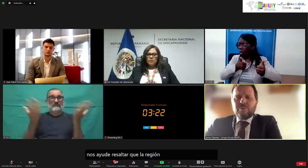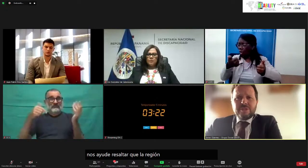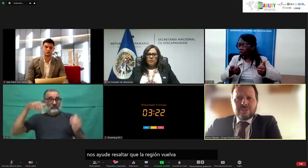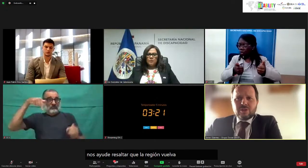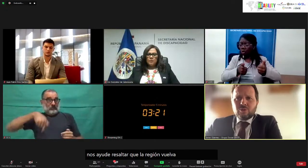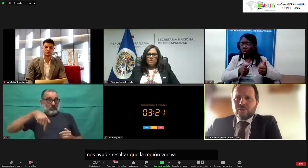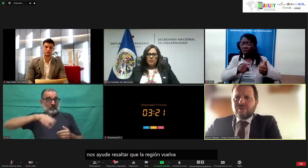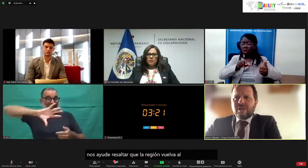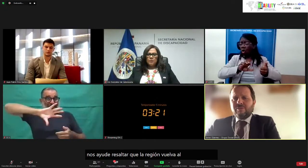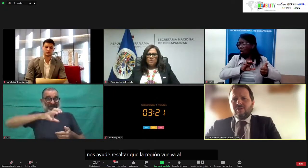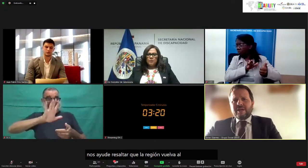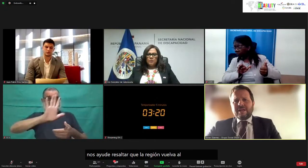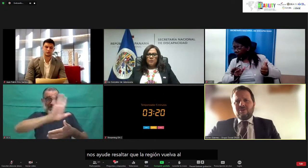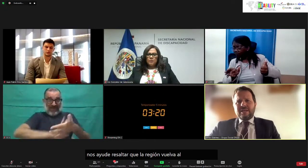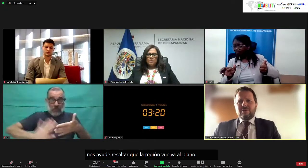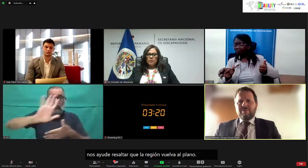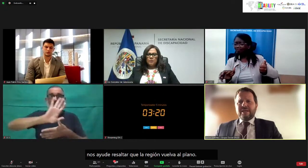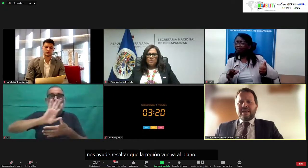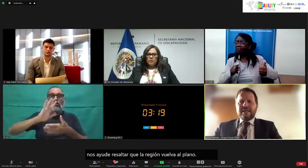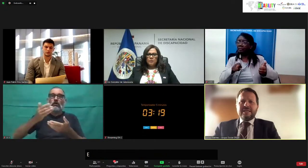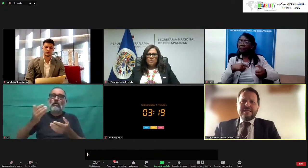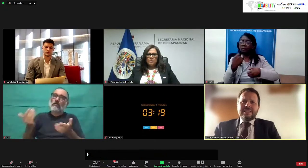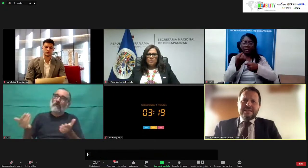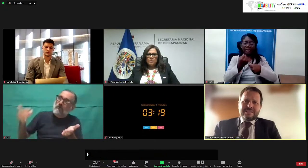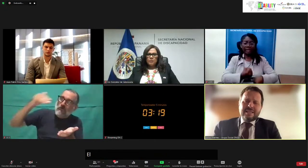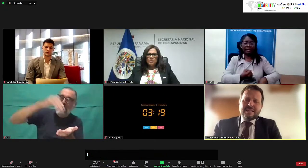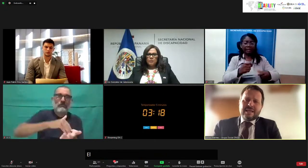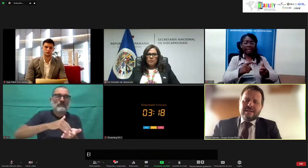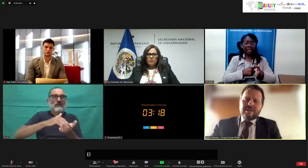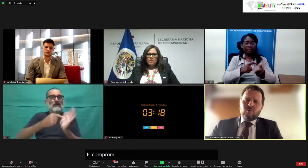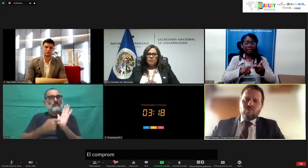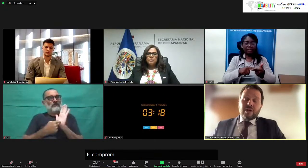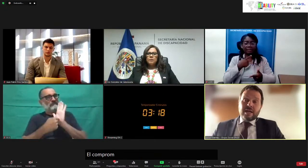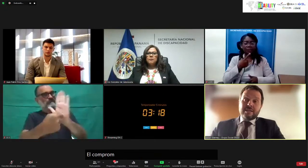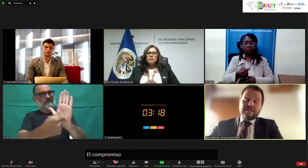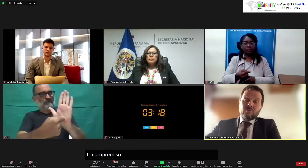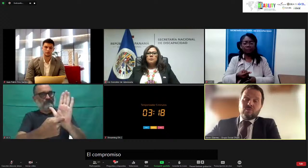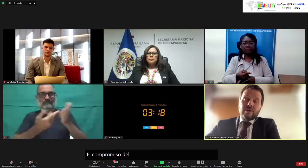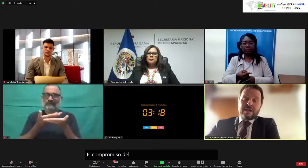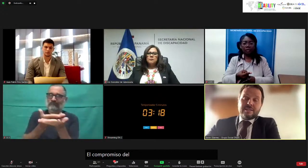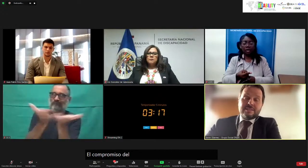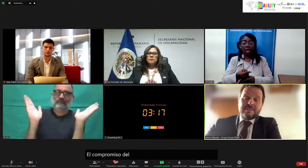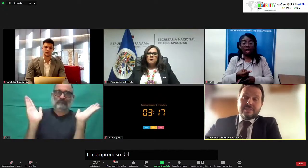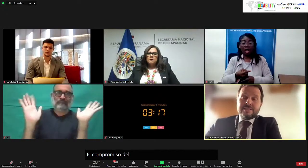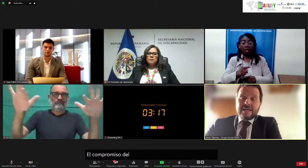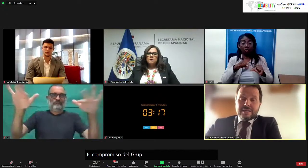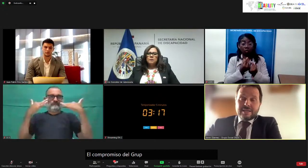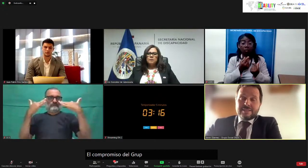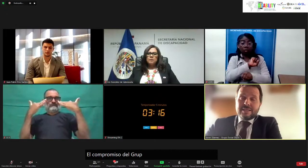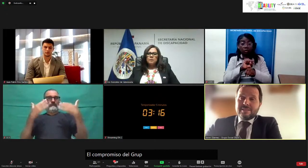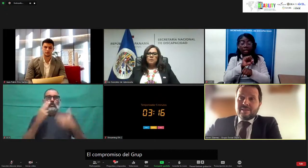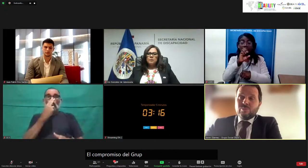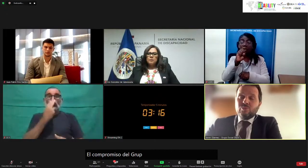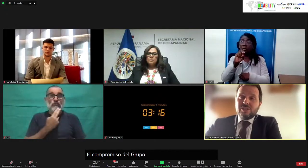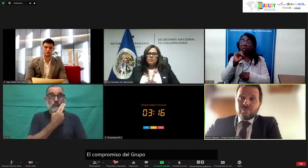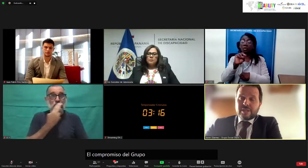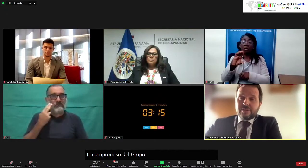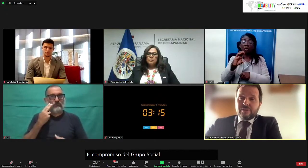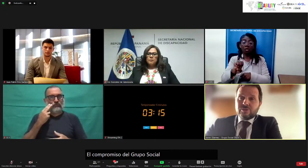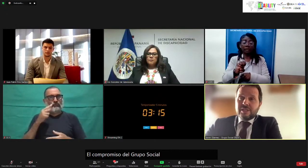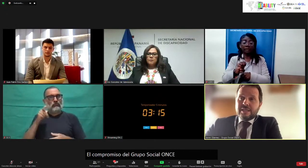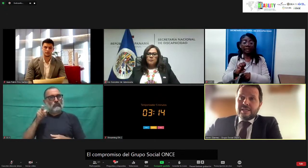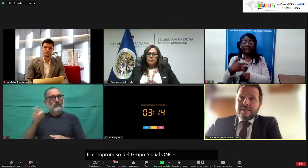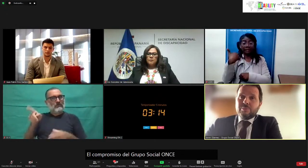other regions so the commitment of grupo social onset with the latin american network